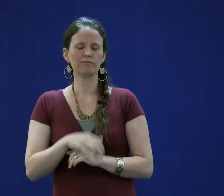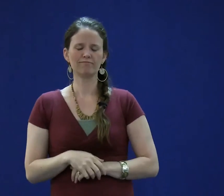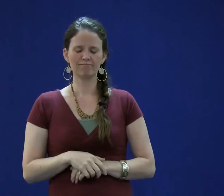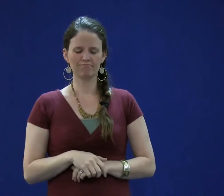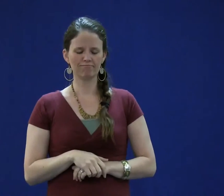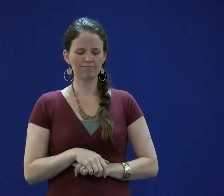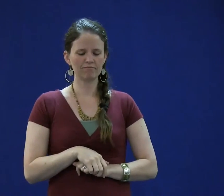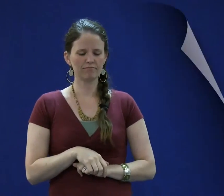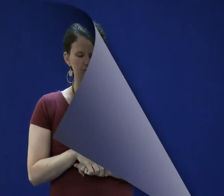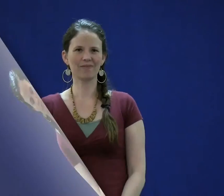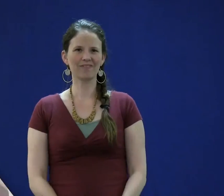our GBSD classroom.